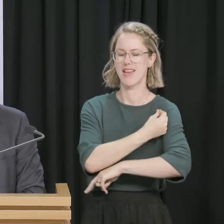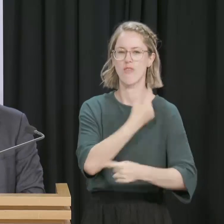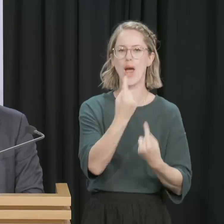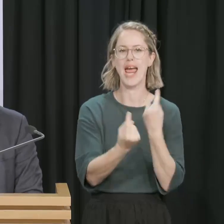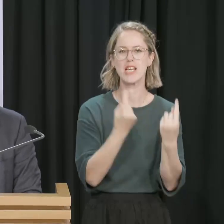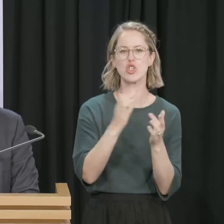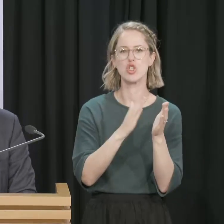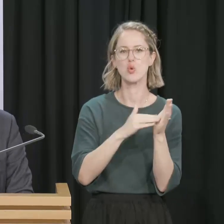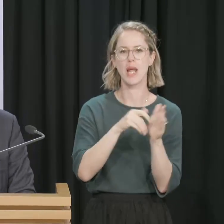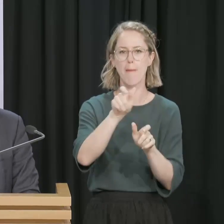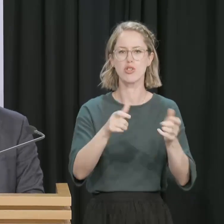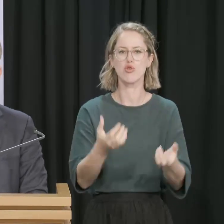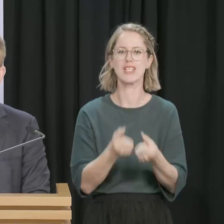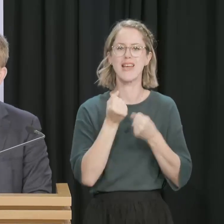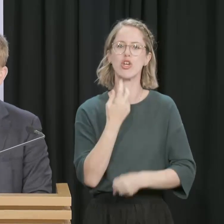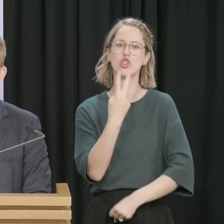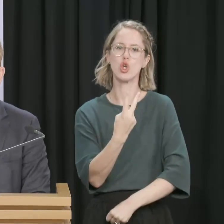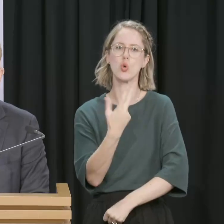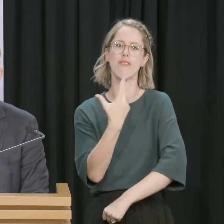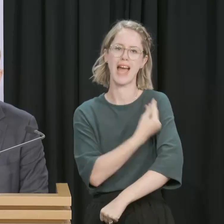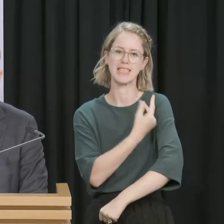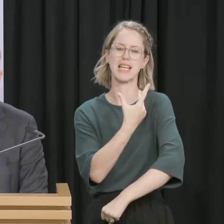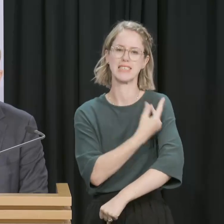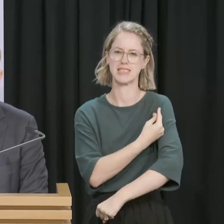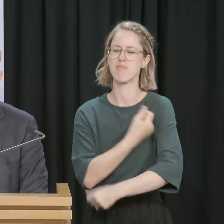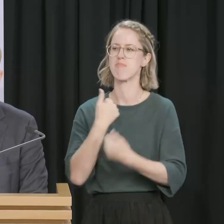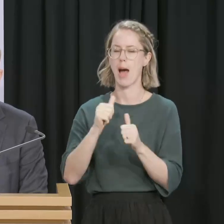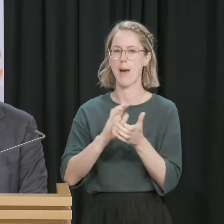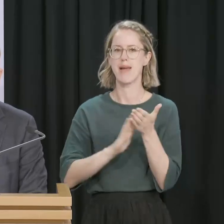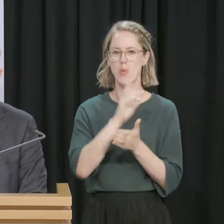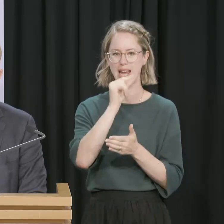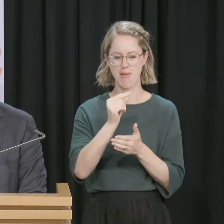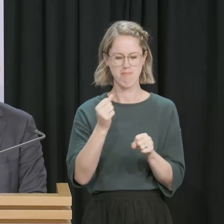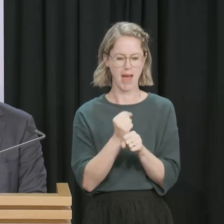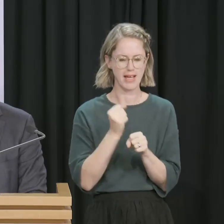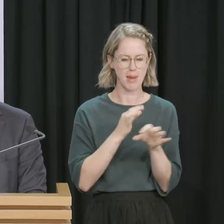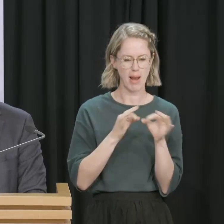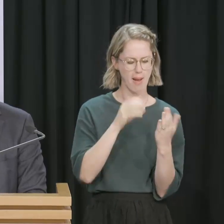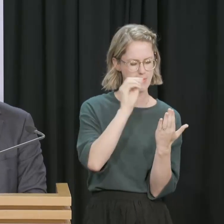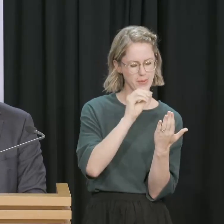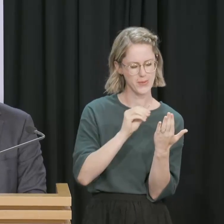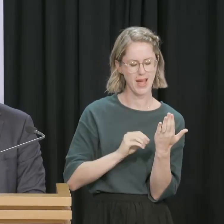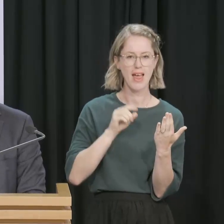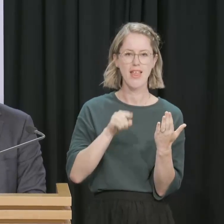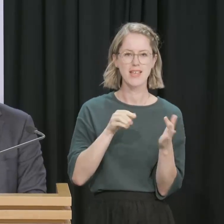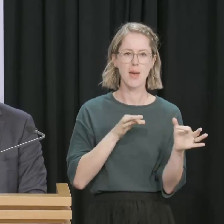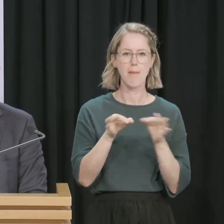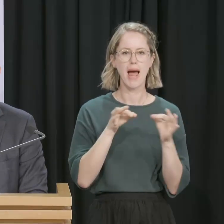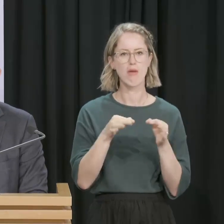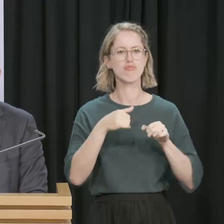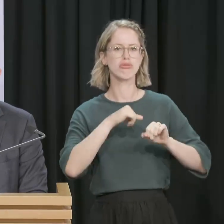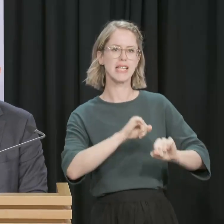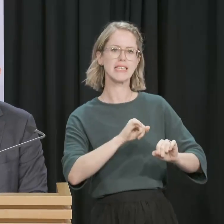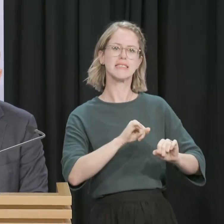vaccinated against the virus. It's a balanced plan that prioritises reducing the chance of future outbreaks whilst protecting